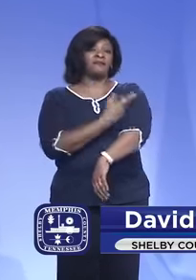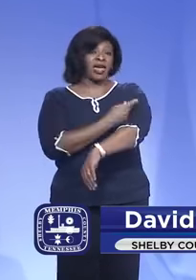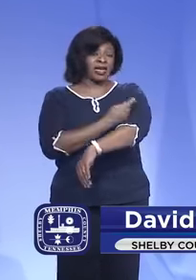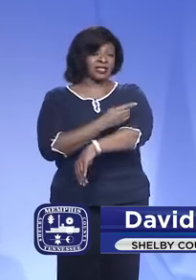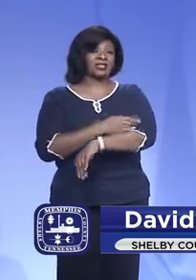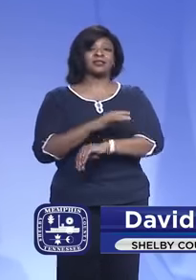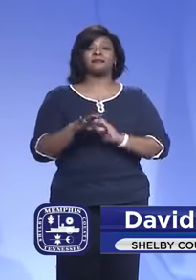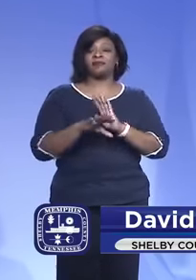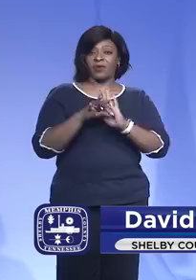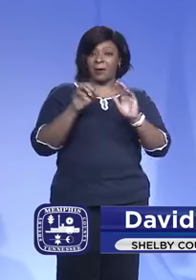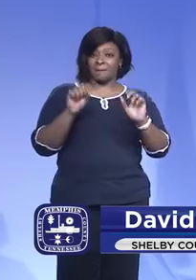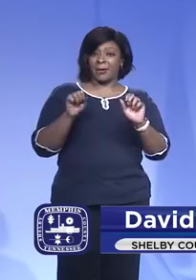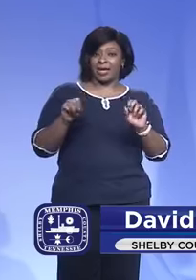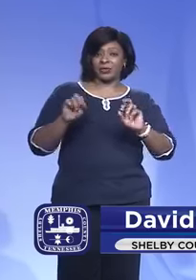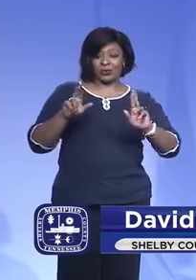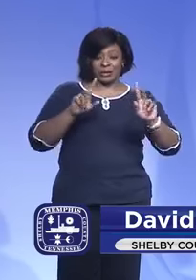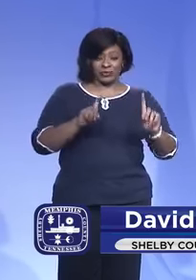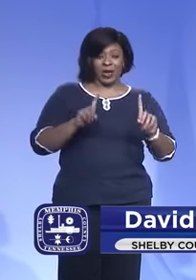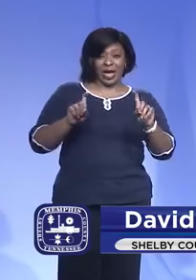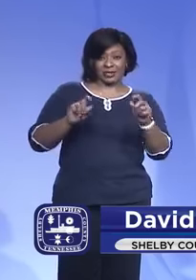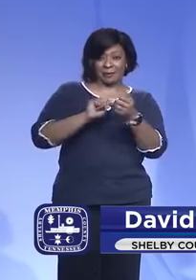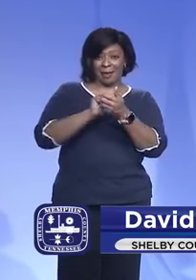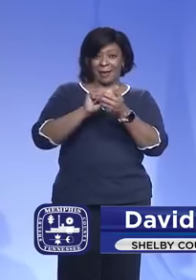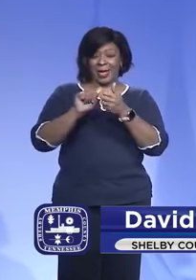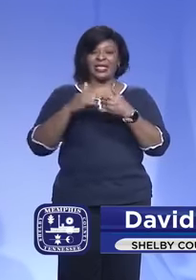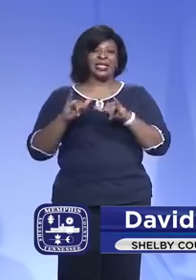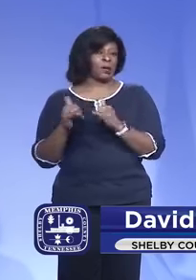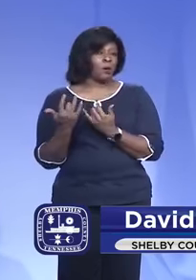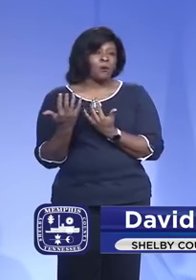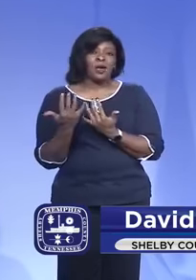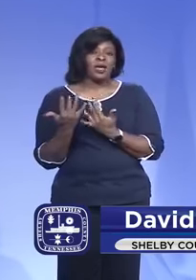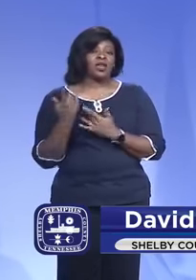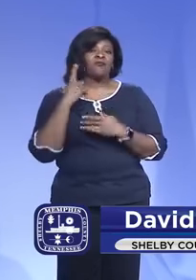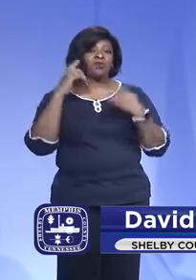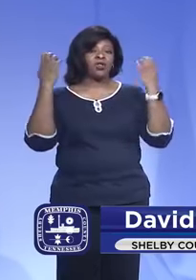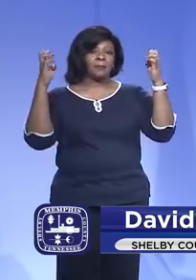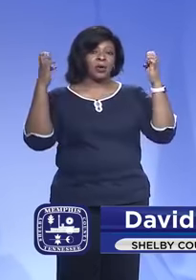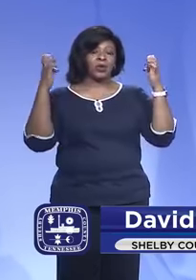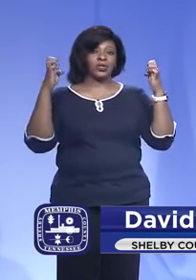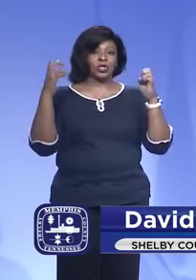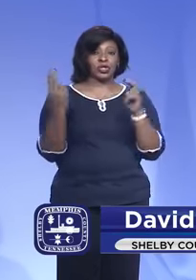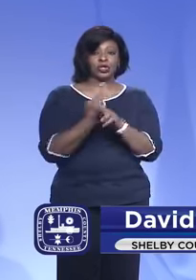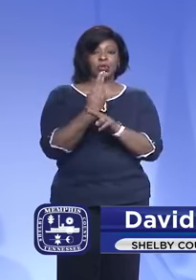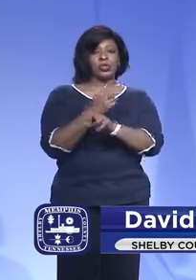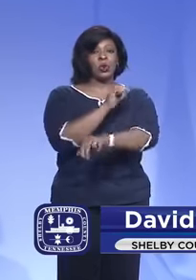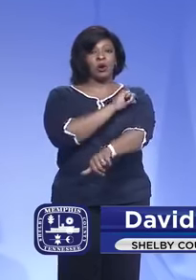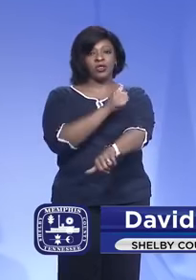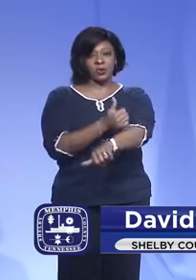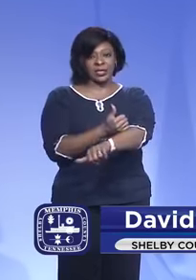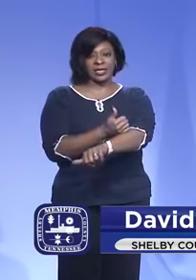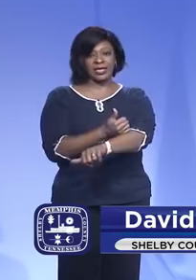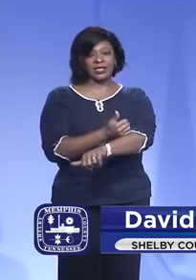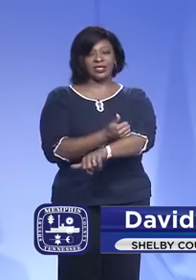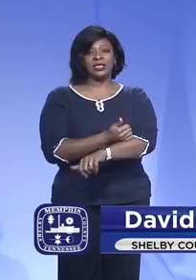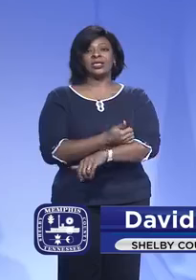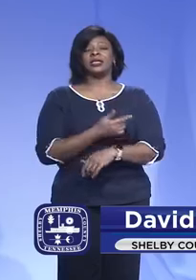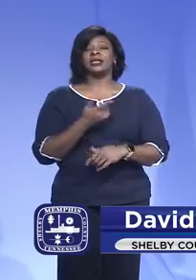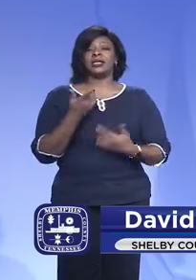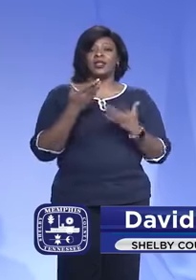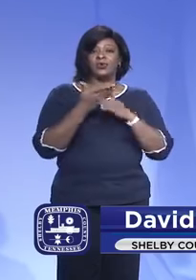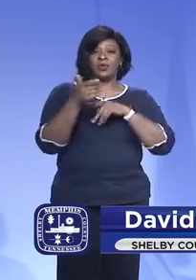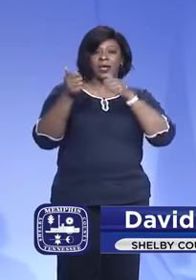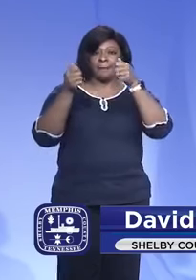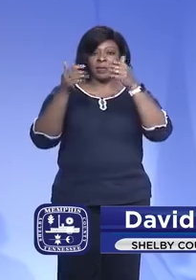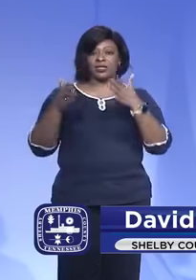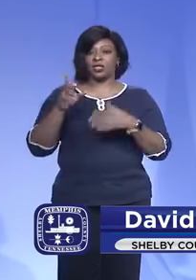in its initial trials. They're still waiting for emergency use authorization, and Food and Drug Administration says